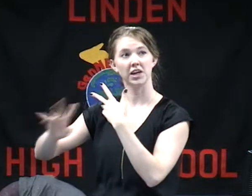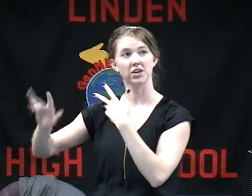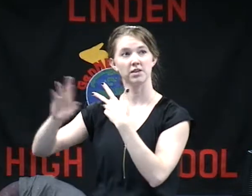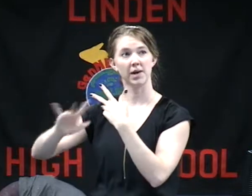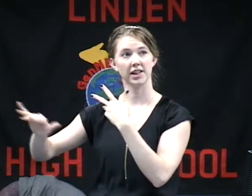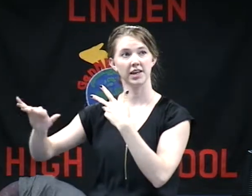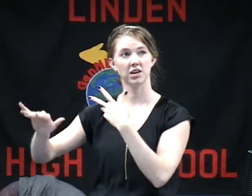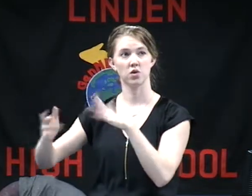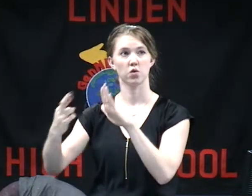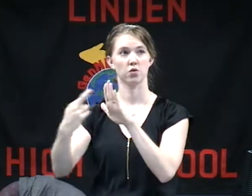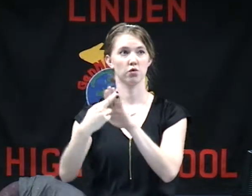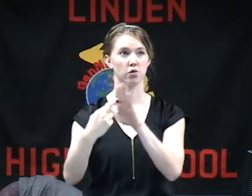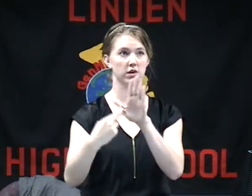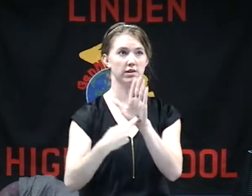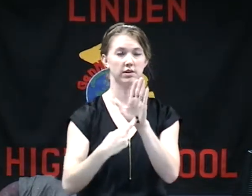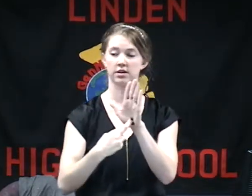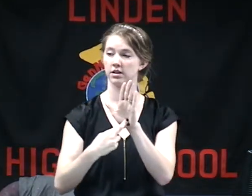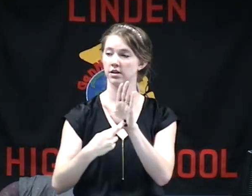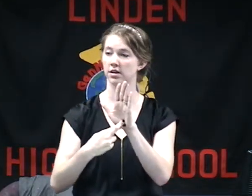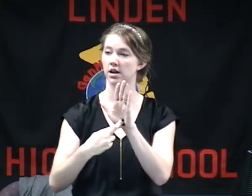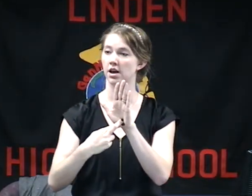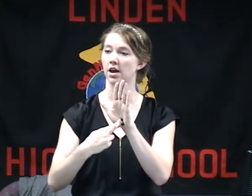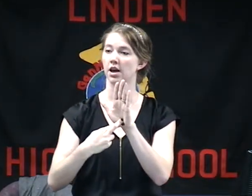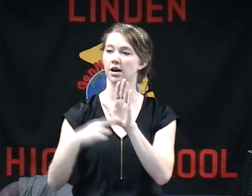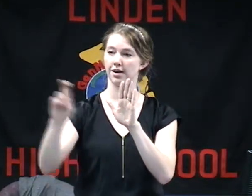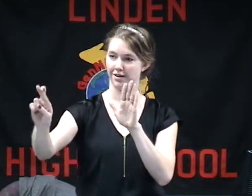Finger spelling, rules,